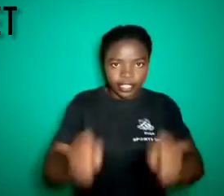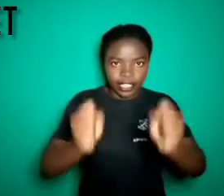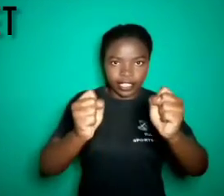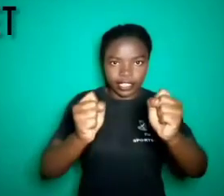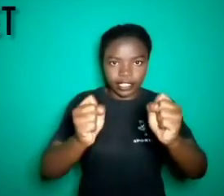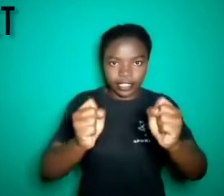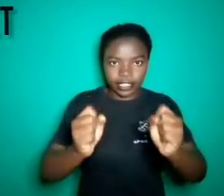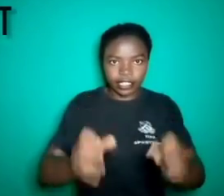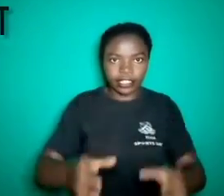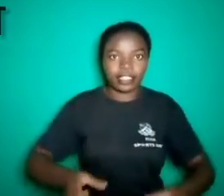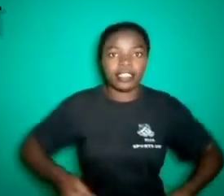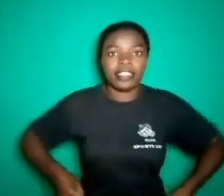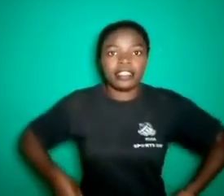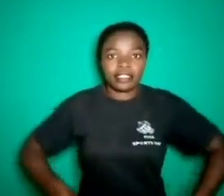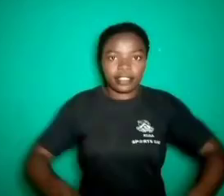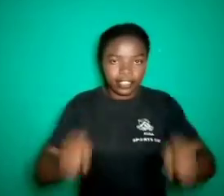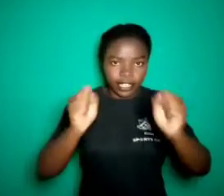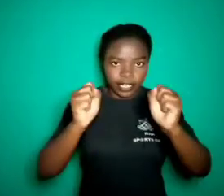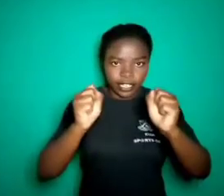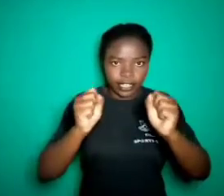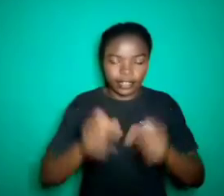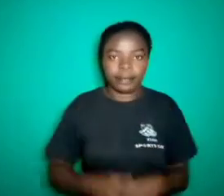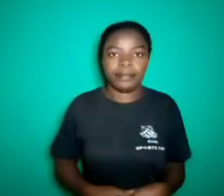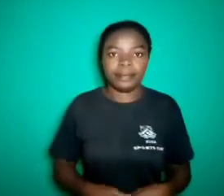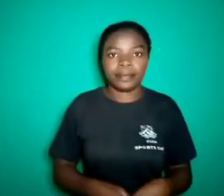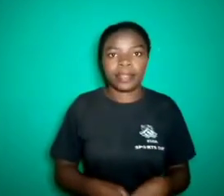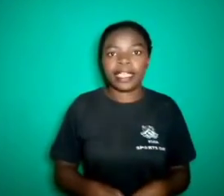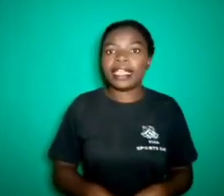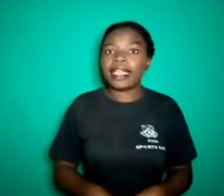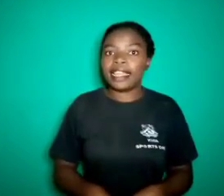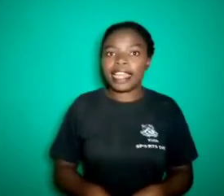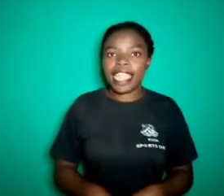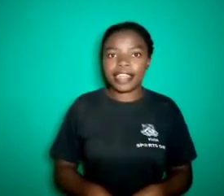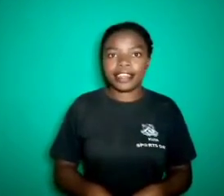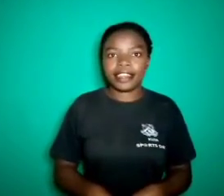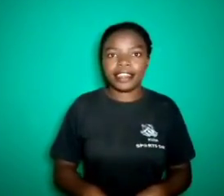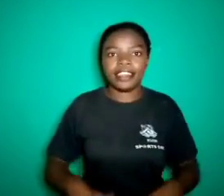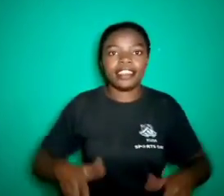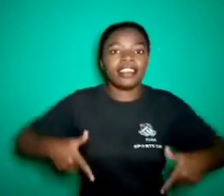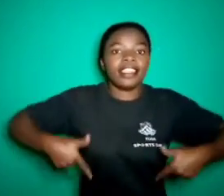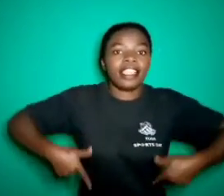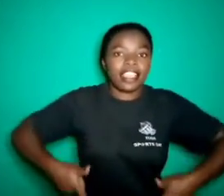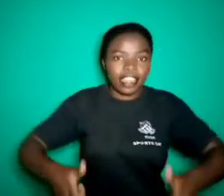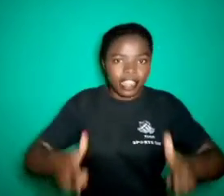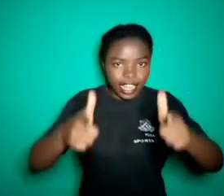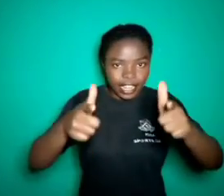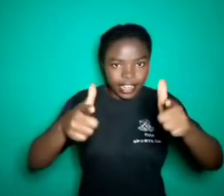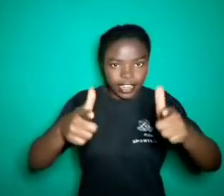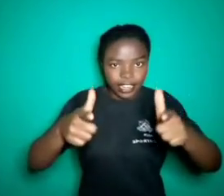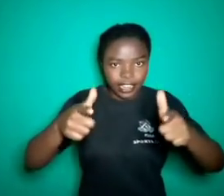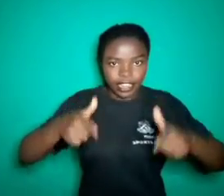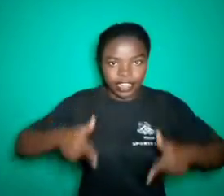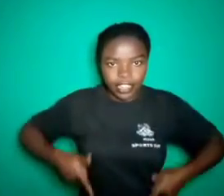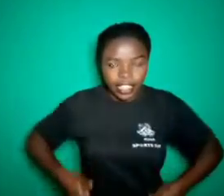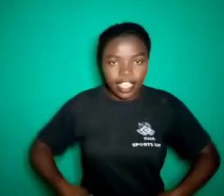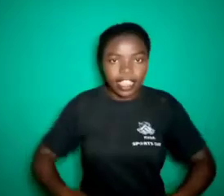Street. Street. Lane. Lane.